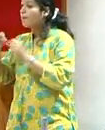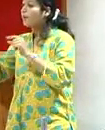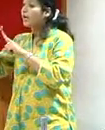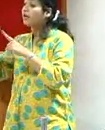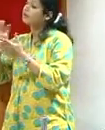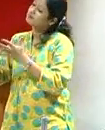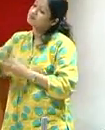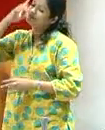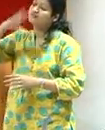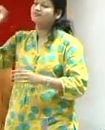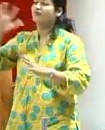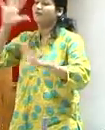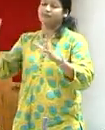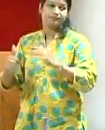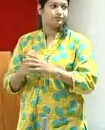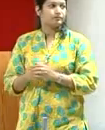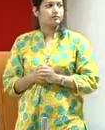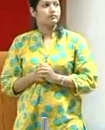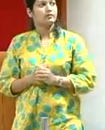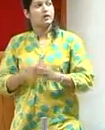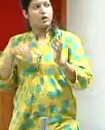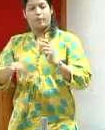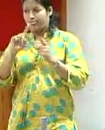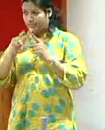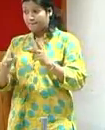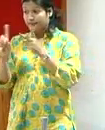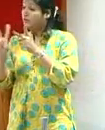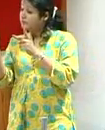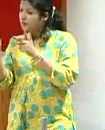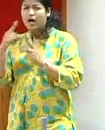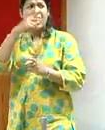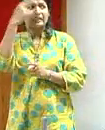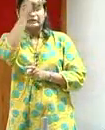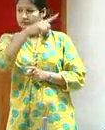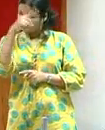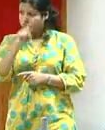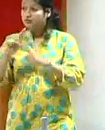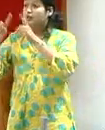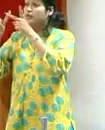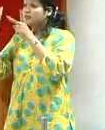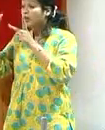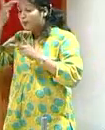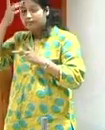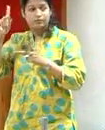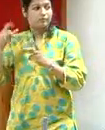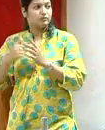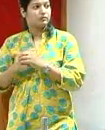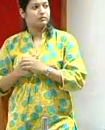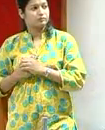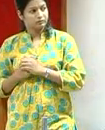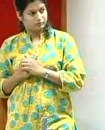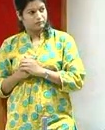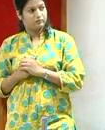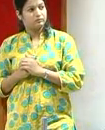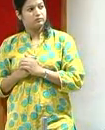I think what helps when we take these cases to the courts, the court gets aware and even educated on